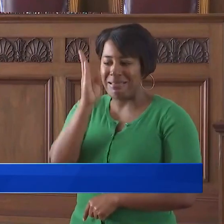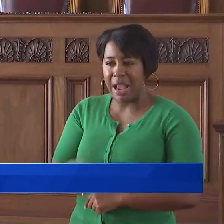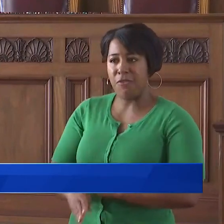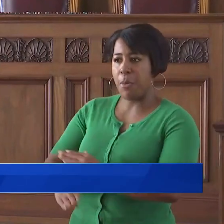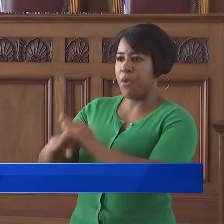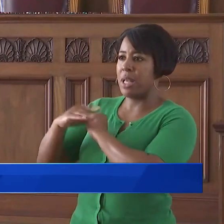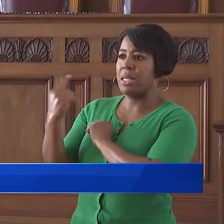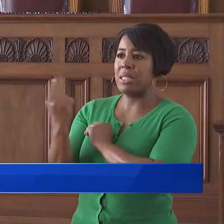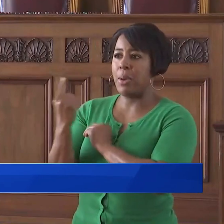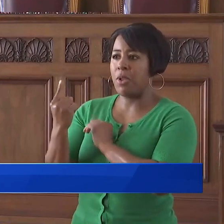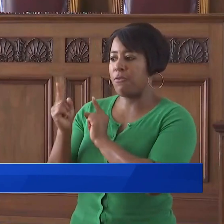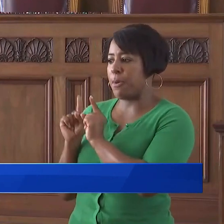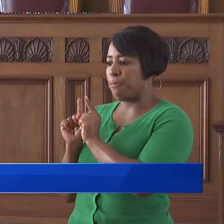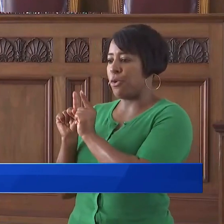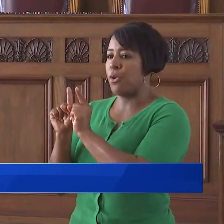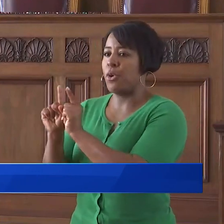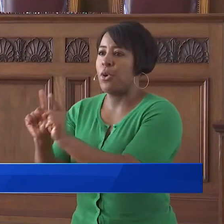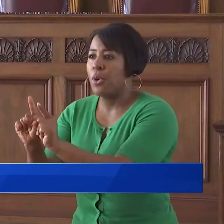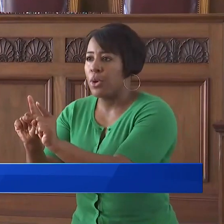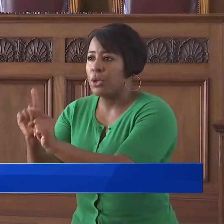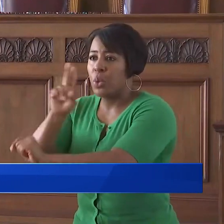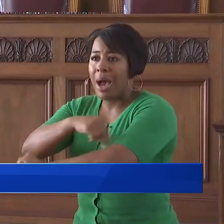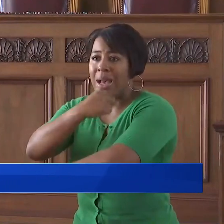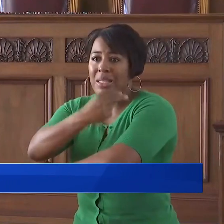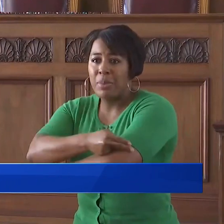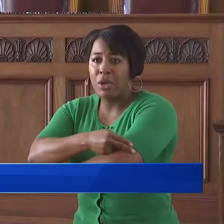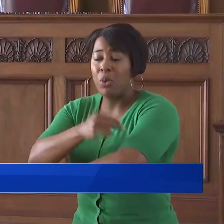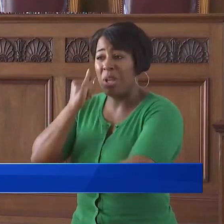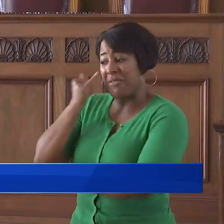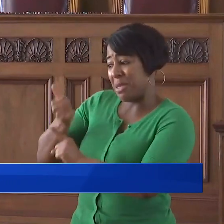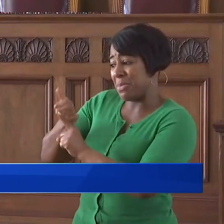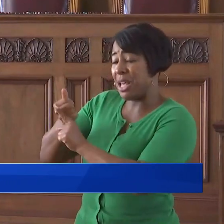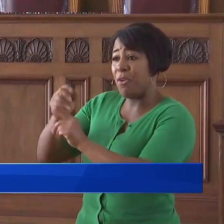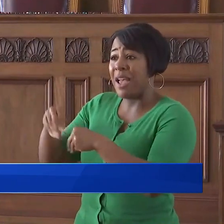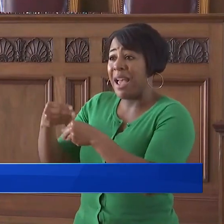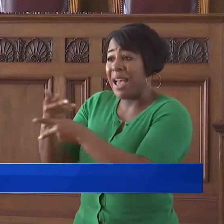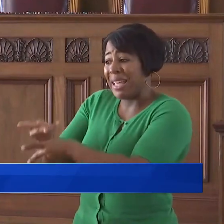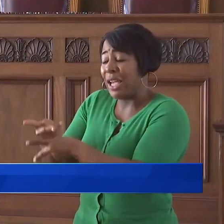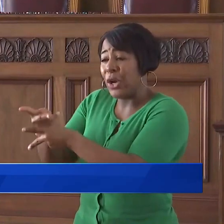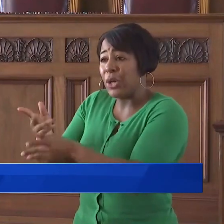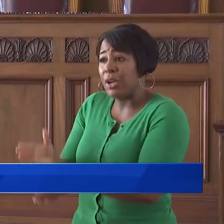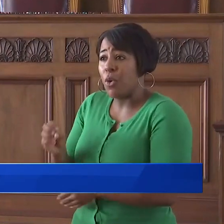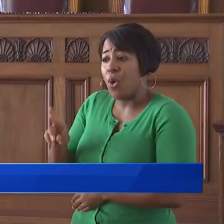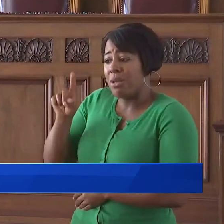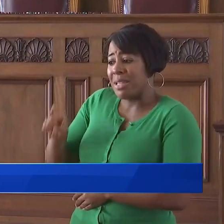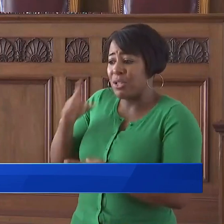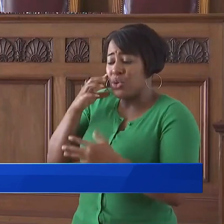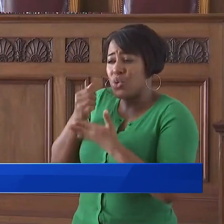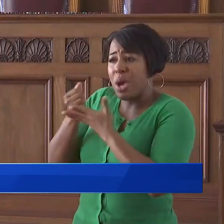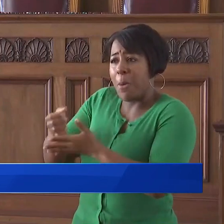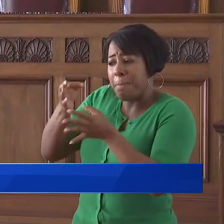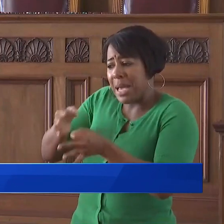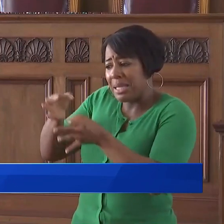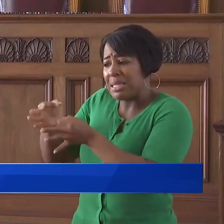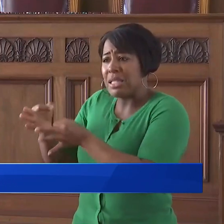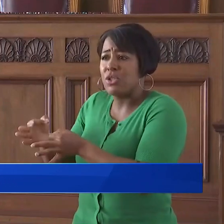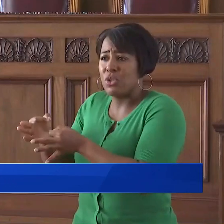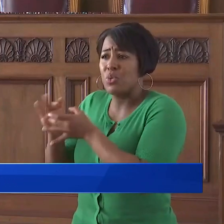accompanying a loved one into a hospital if they are a caregiver or needed to help make decisions on behalf of the loved